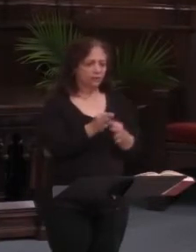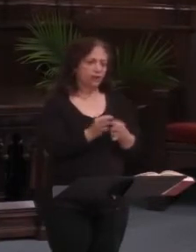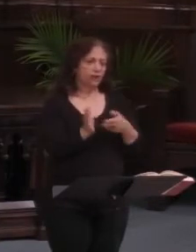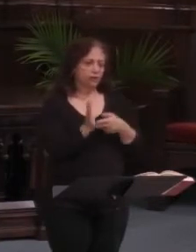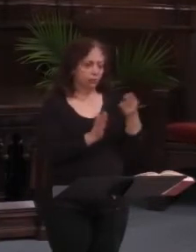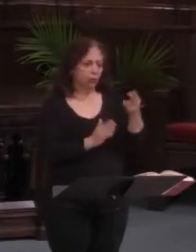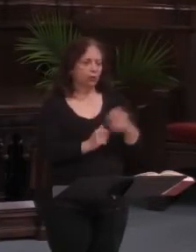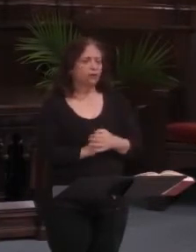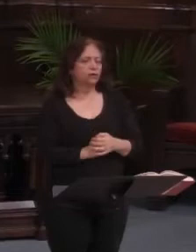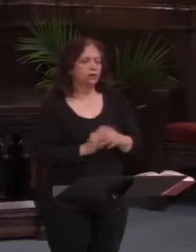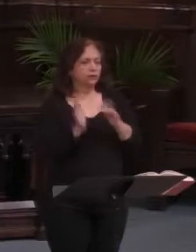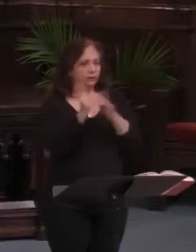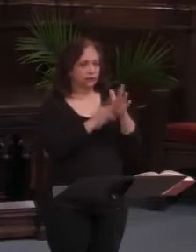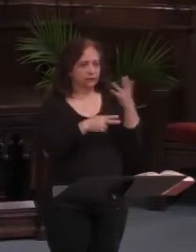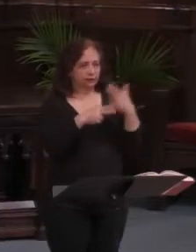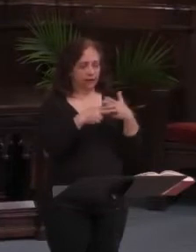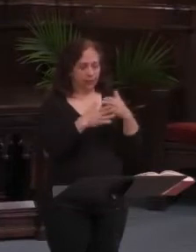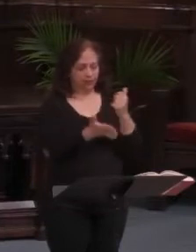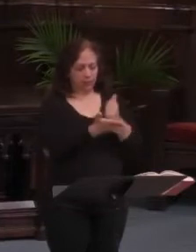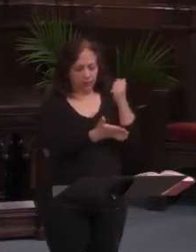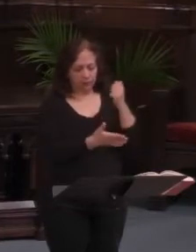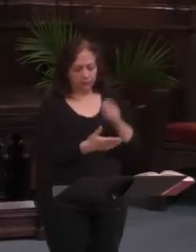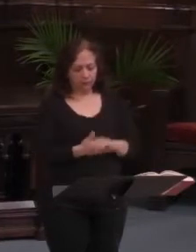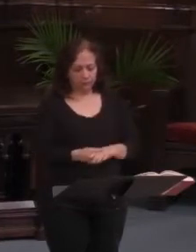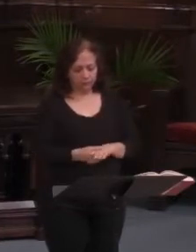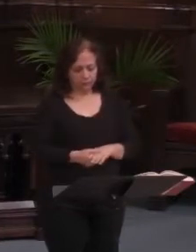true. In Jesus' name, amen.